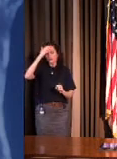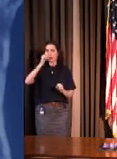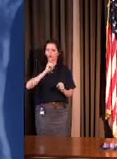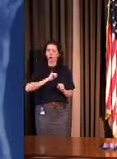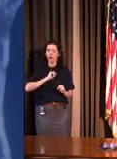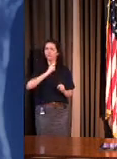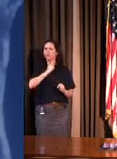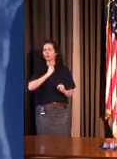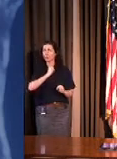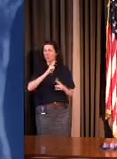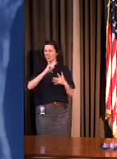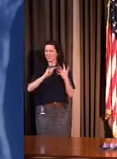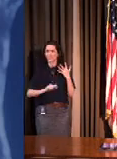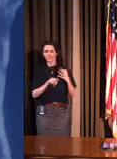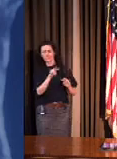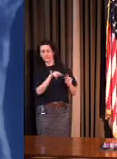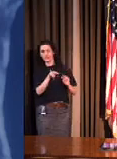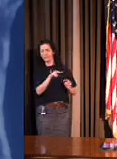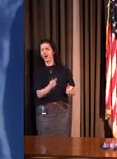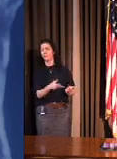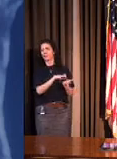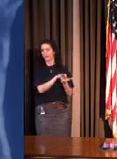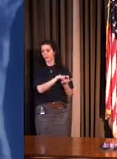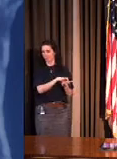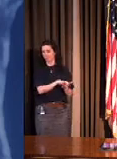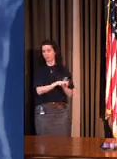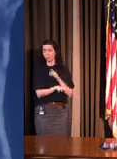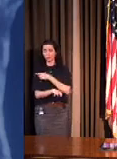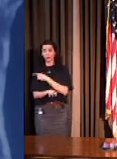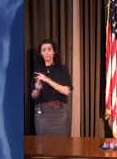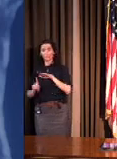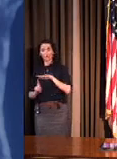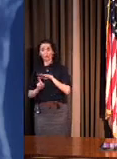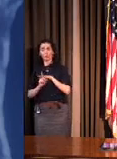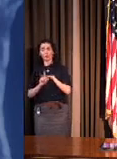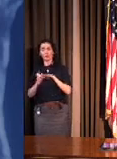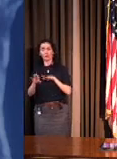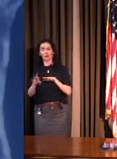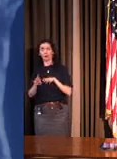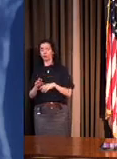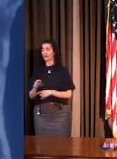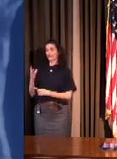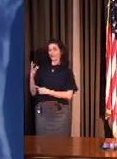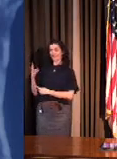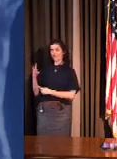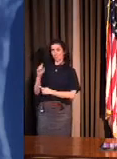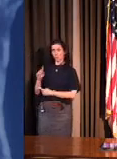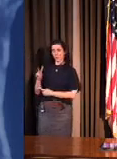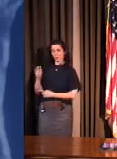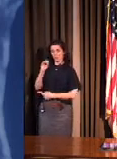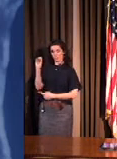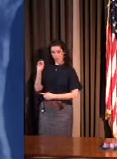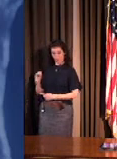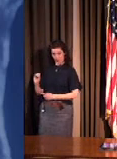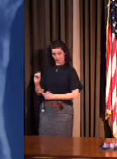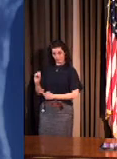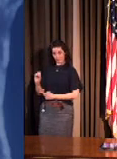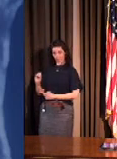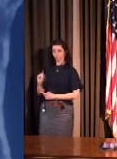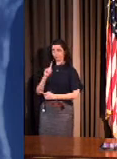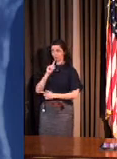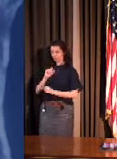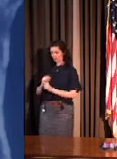sorts of symptoms. We're at about 16.7%. That means 16 or 17% of everyone in